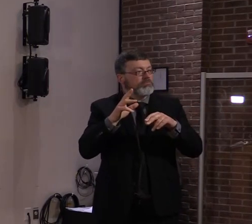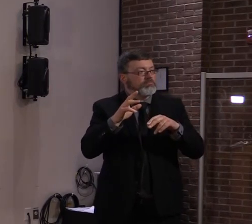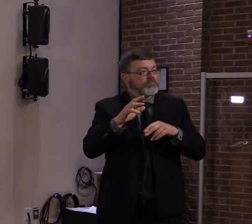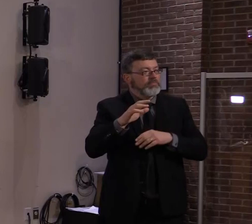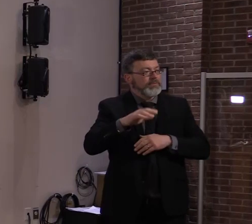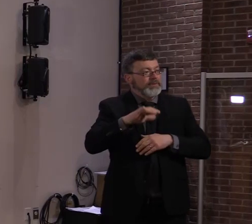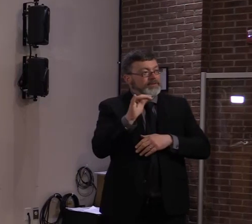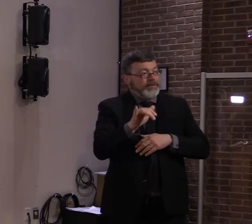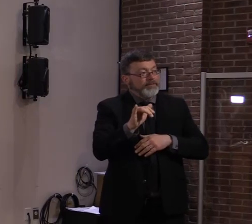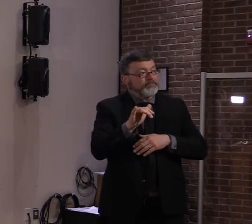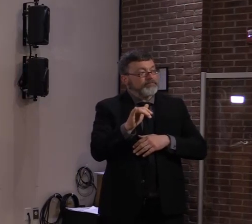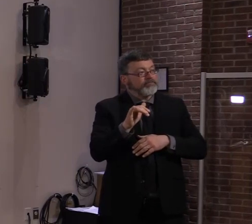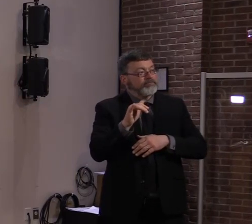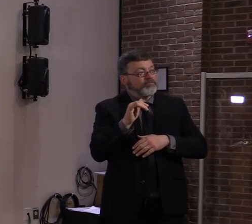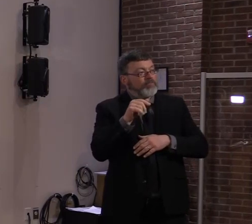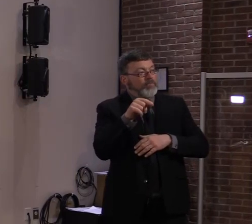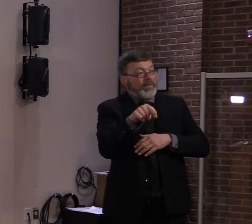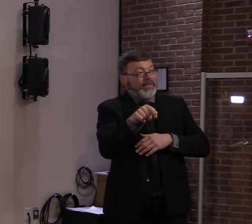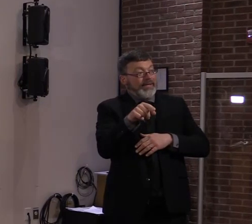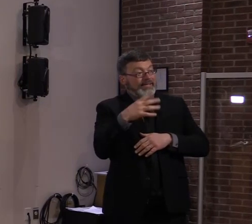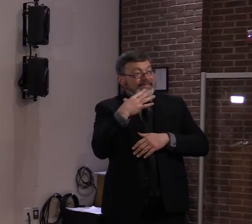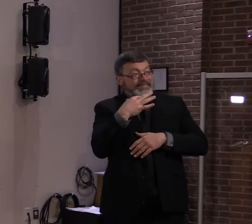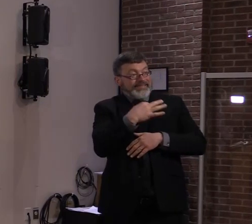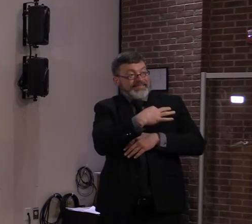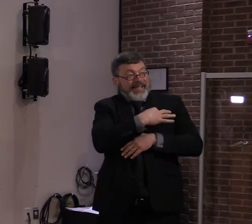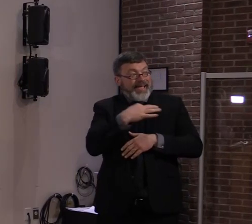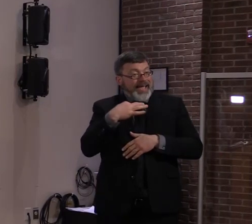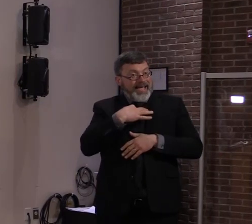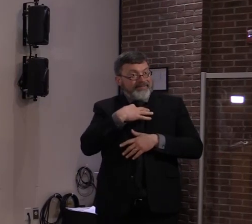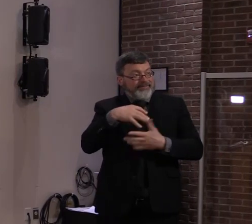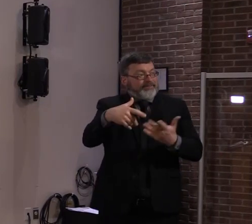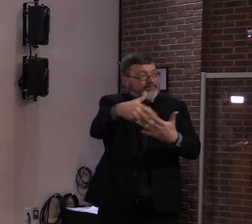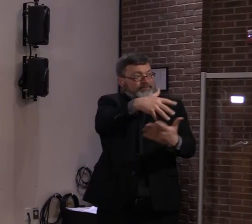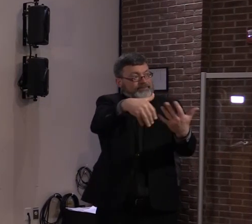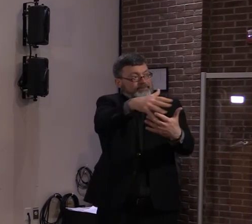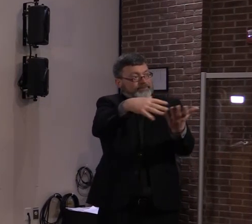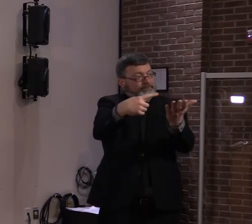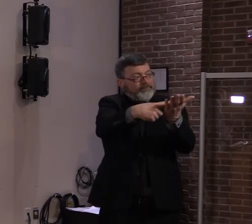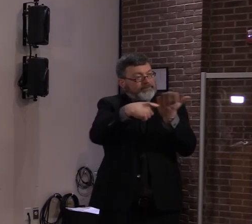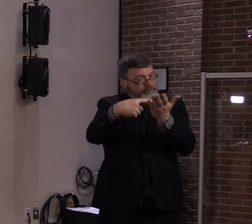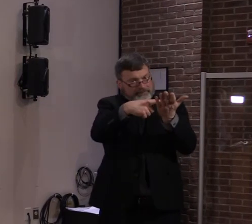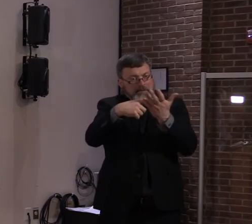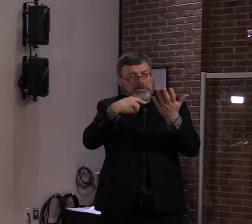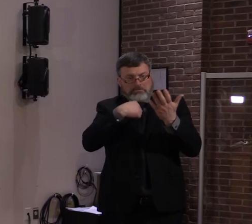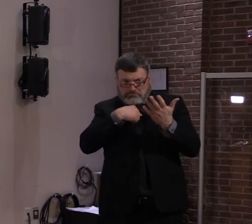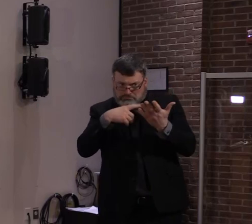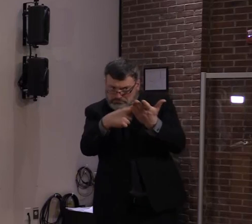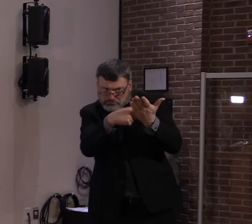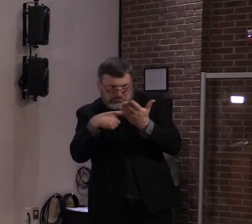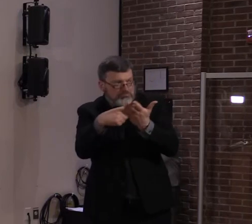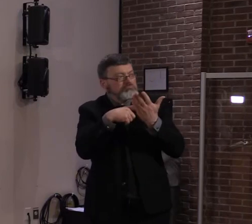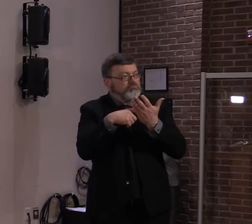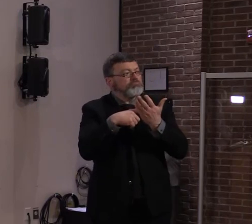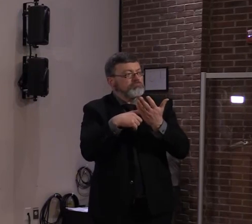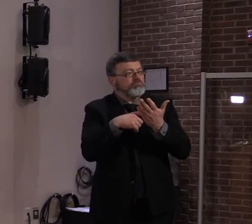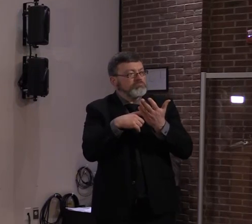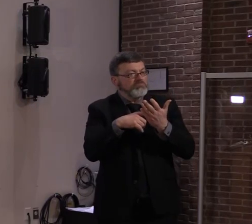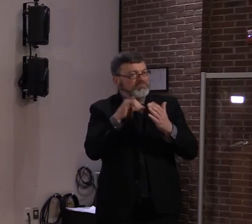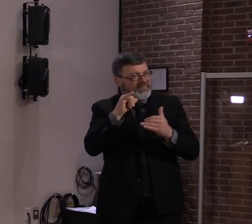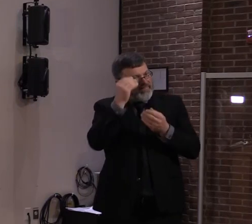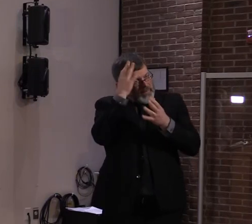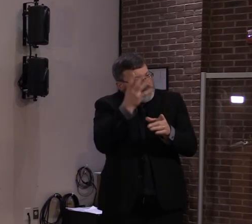and sort of called out the disinformation and corrected it and influenced behavior.